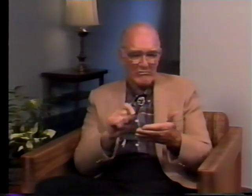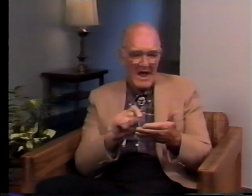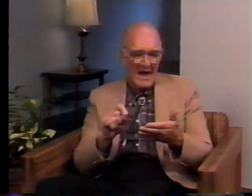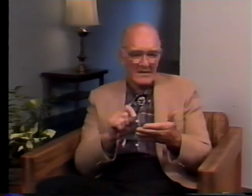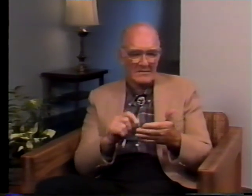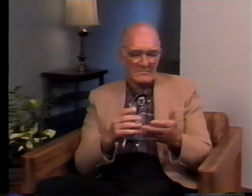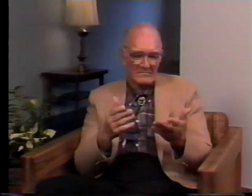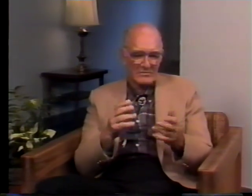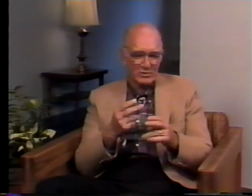write